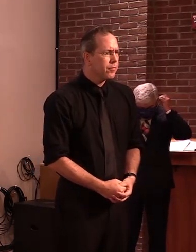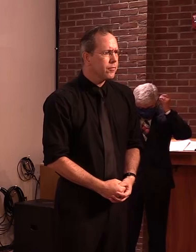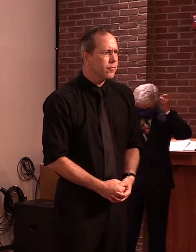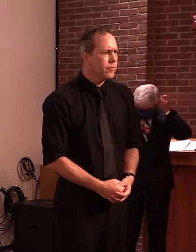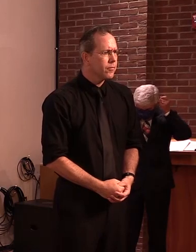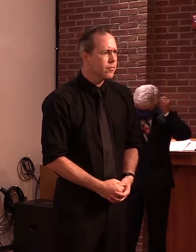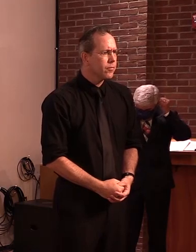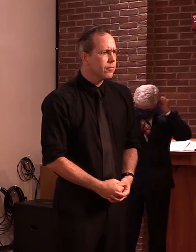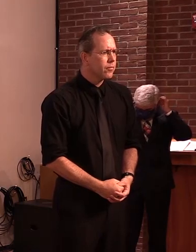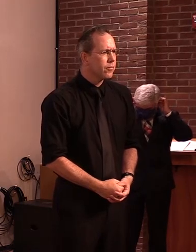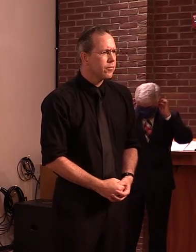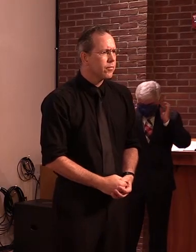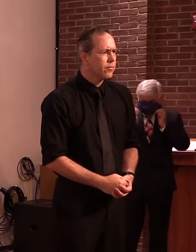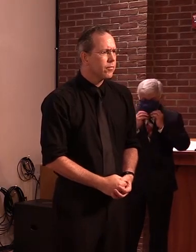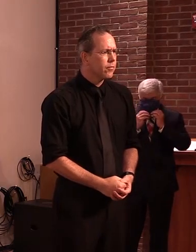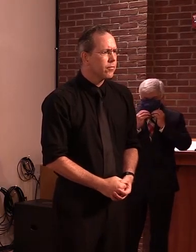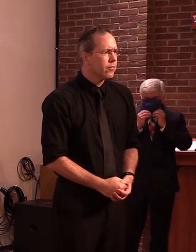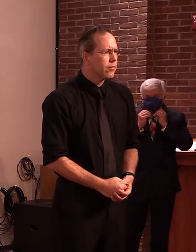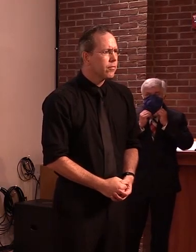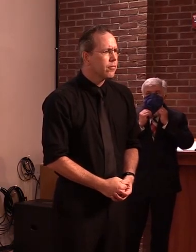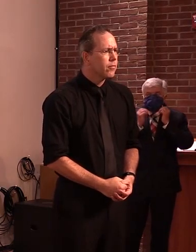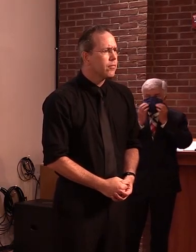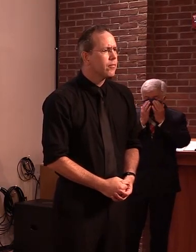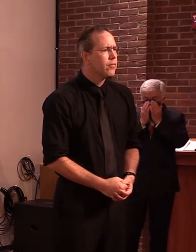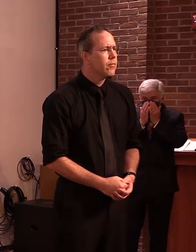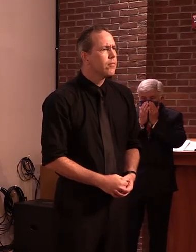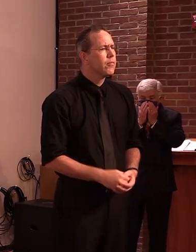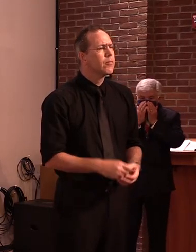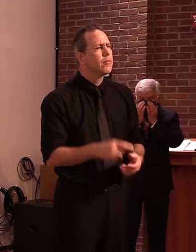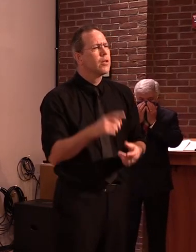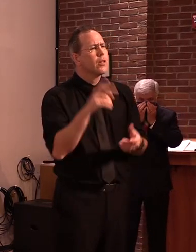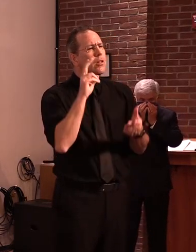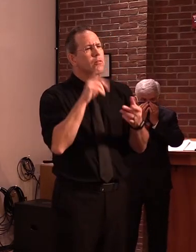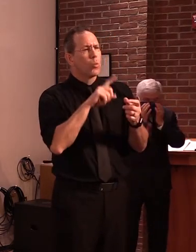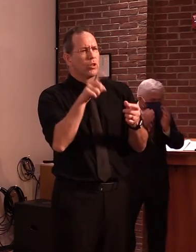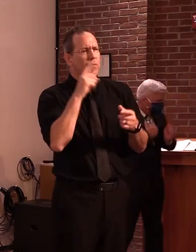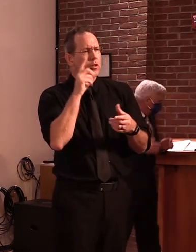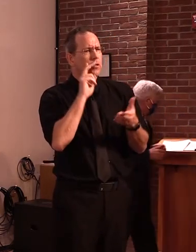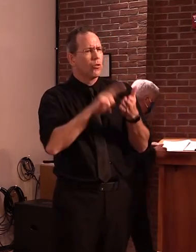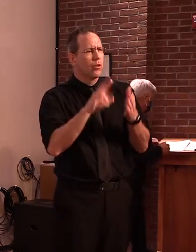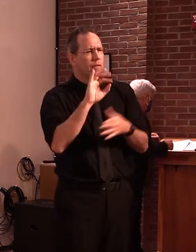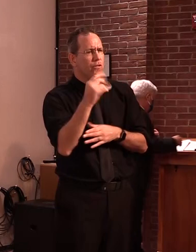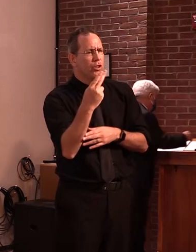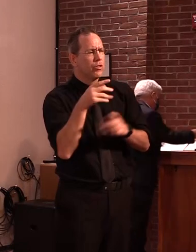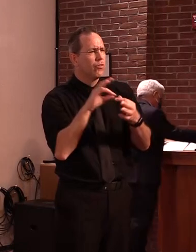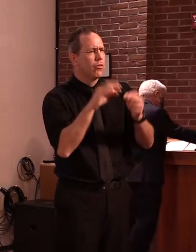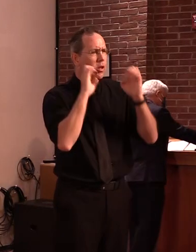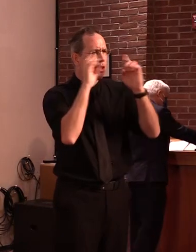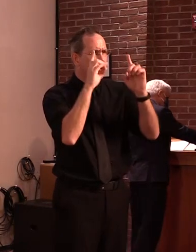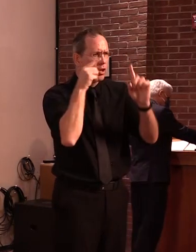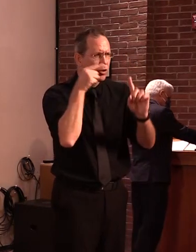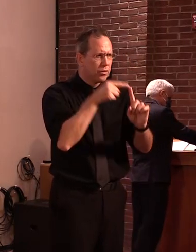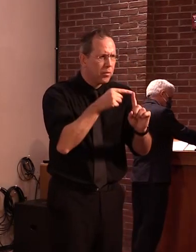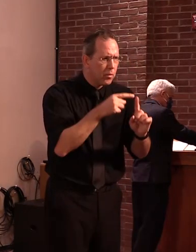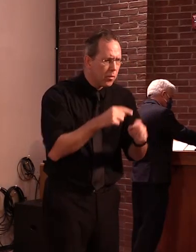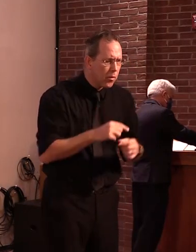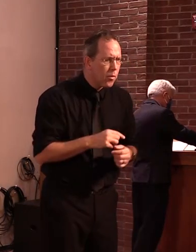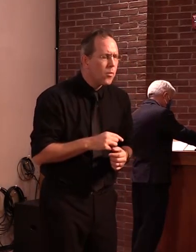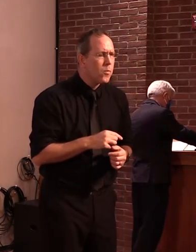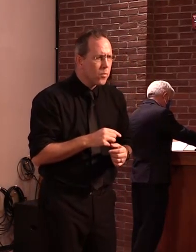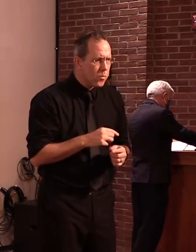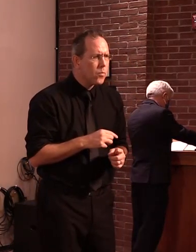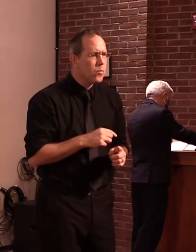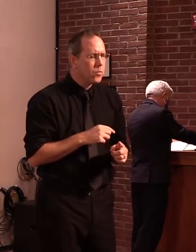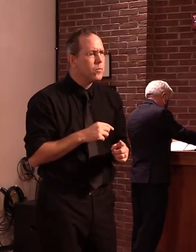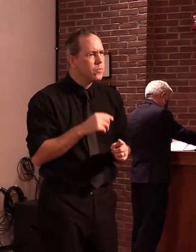Secretary French, I understand that many schools, at least in this area, are going to be requiring students to stay within